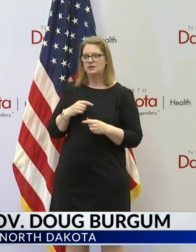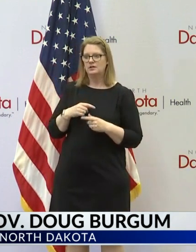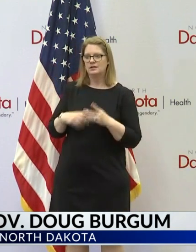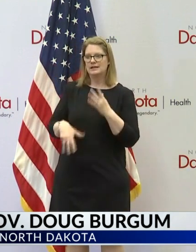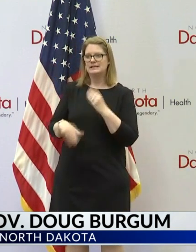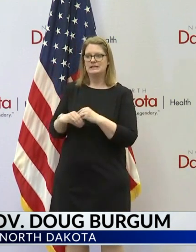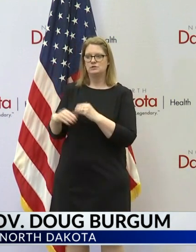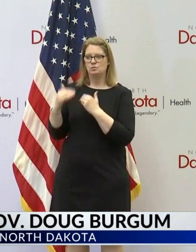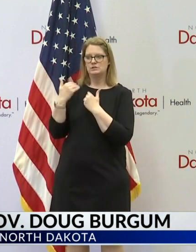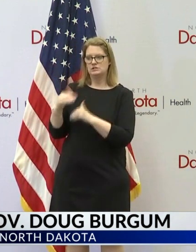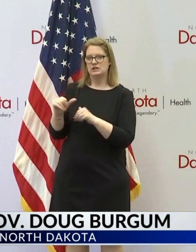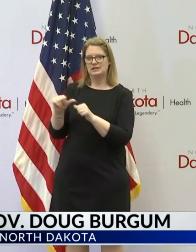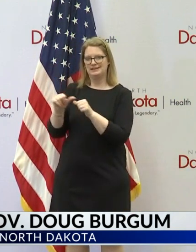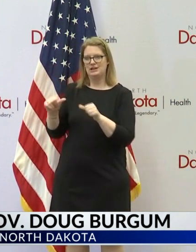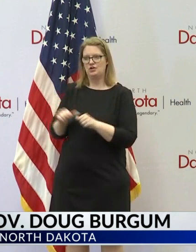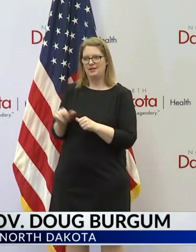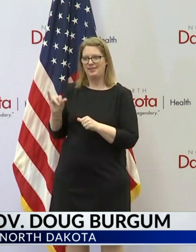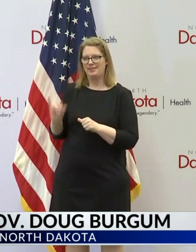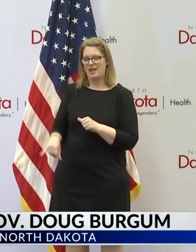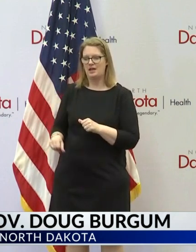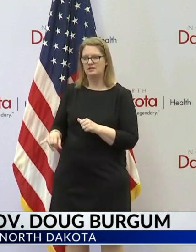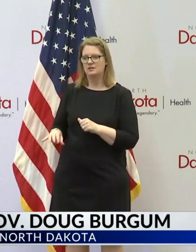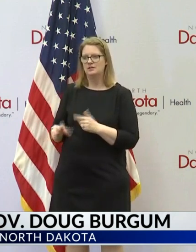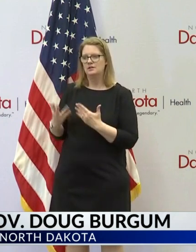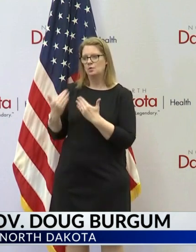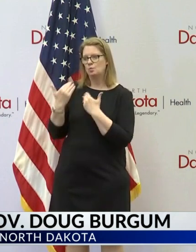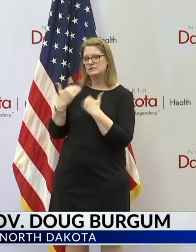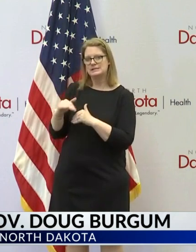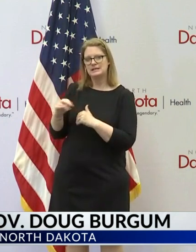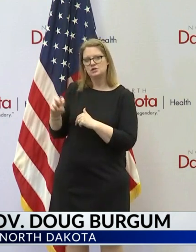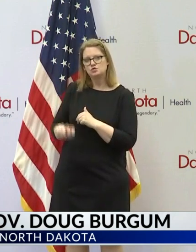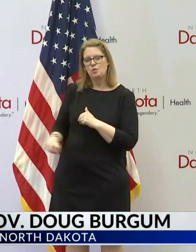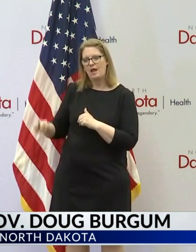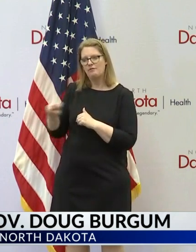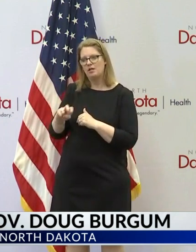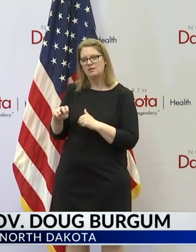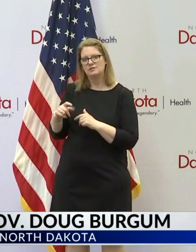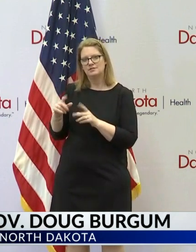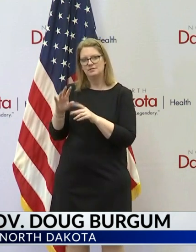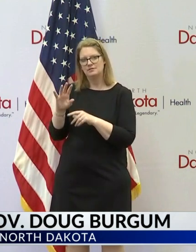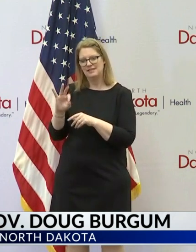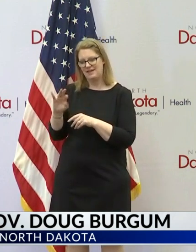additional restrictions to that area at all? For instance, restricting travel to and from?